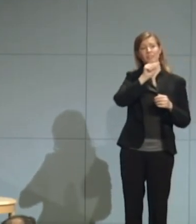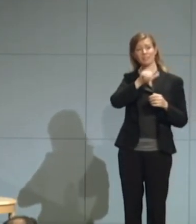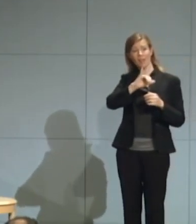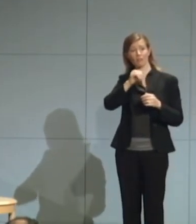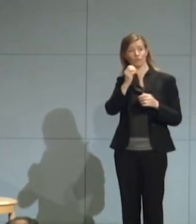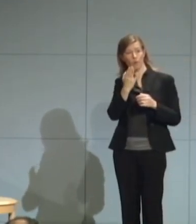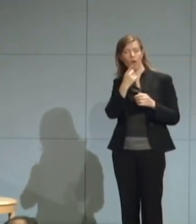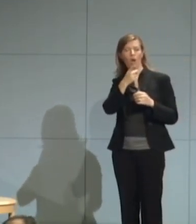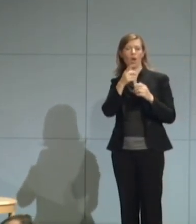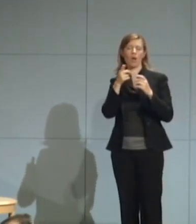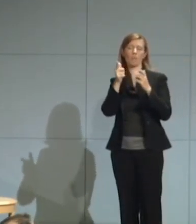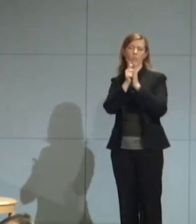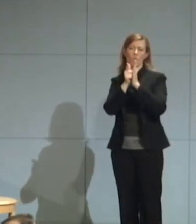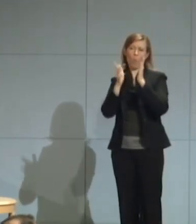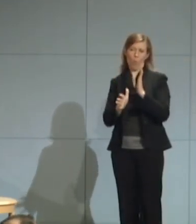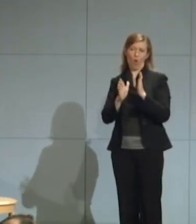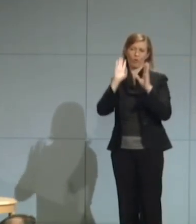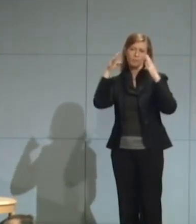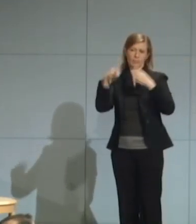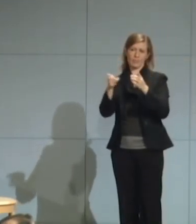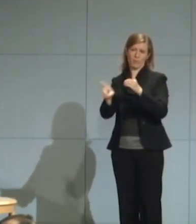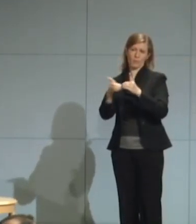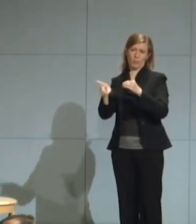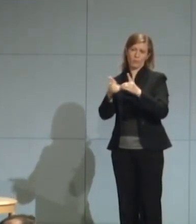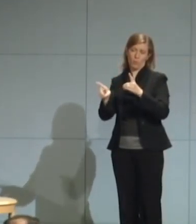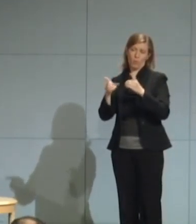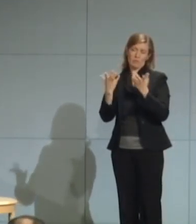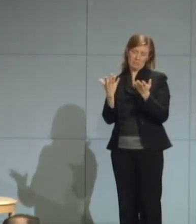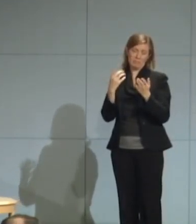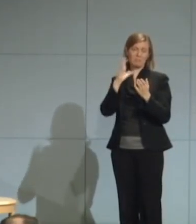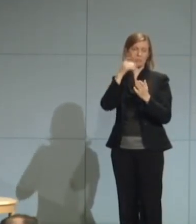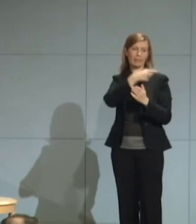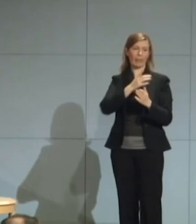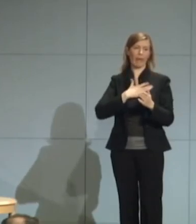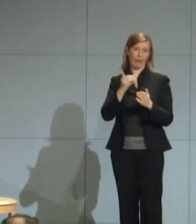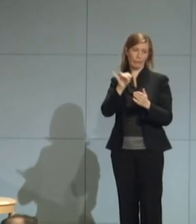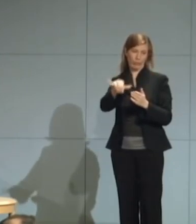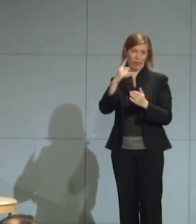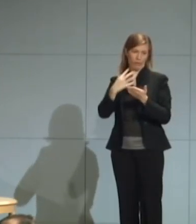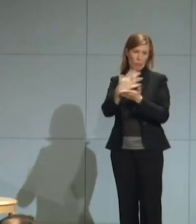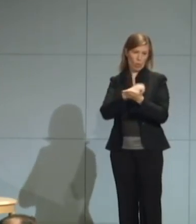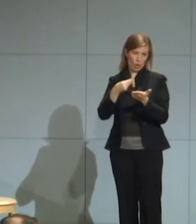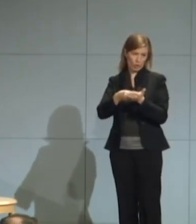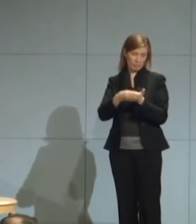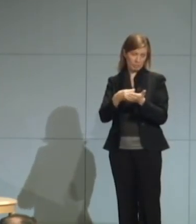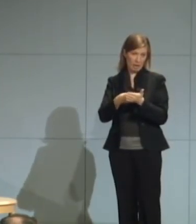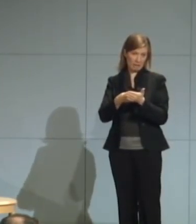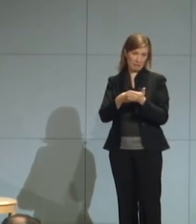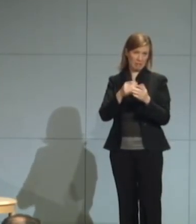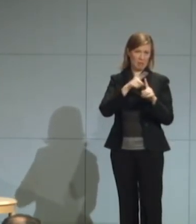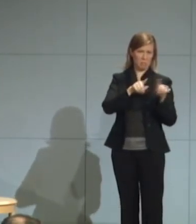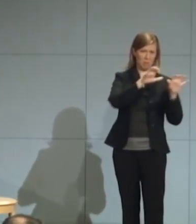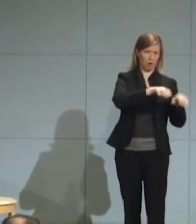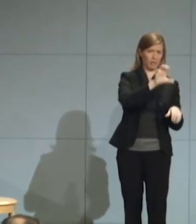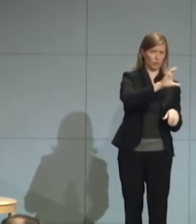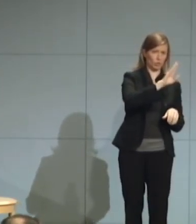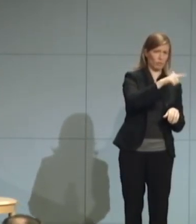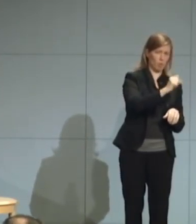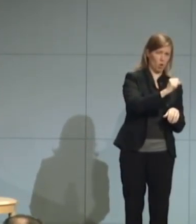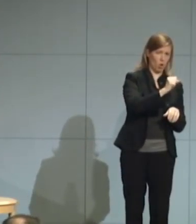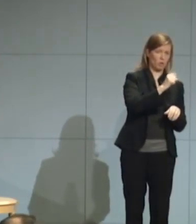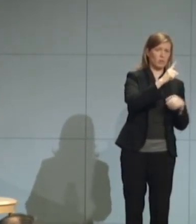argument that Chris Rock was making. Granted, Frederick Douglass made it in a little bit prettier and more prose-worthy way rather